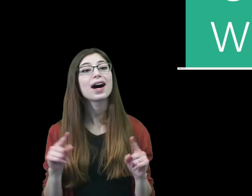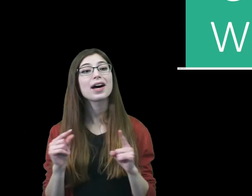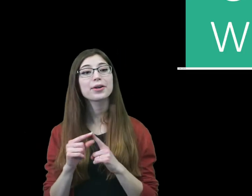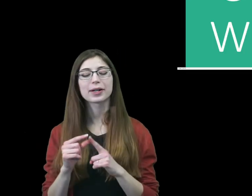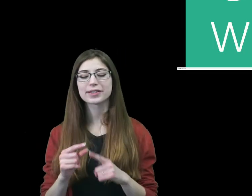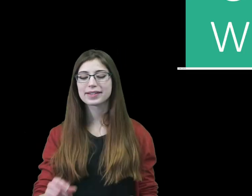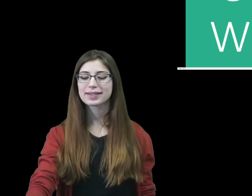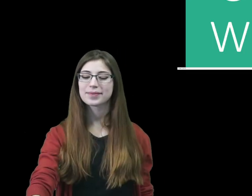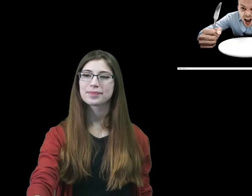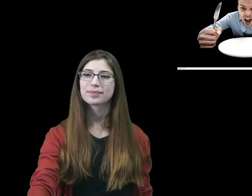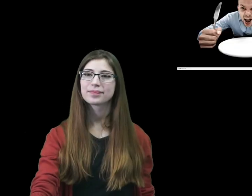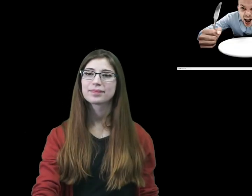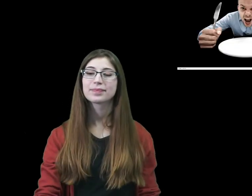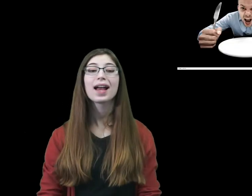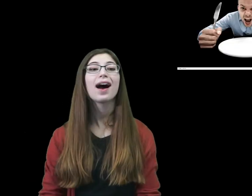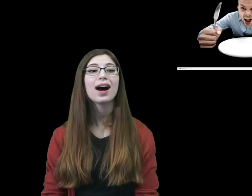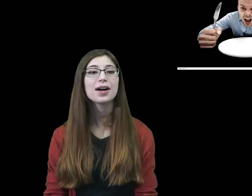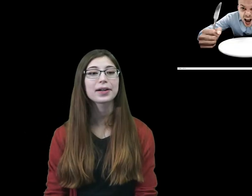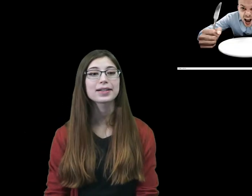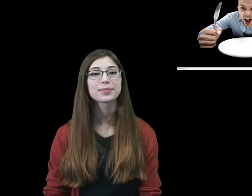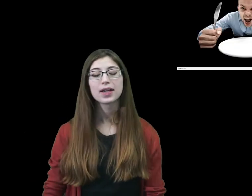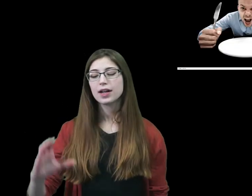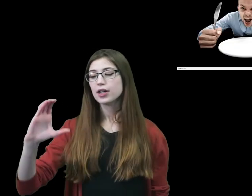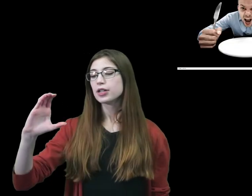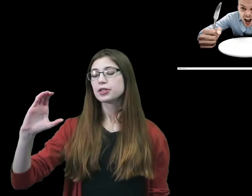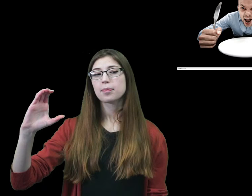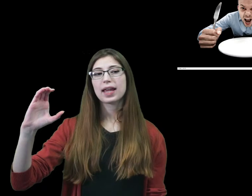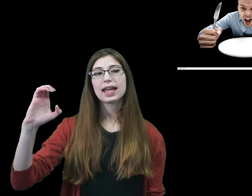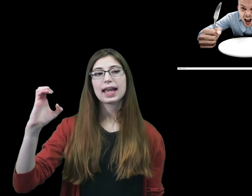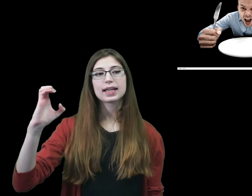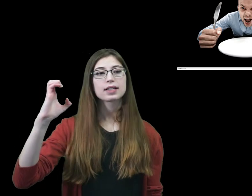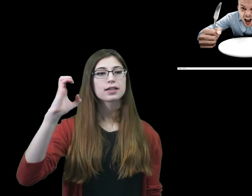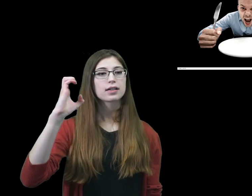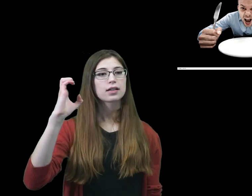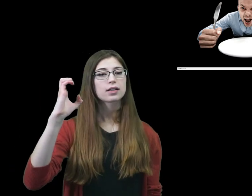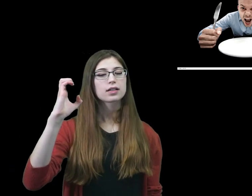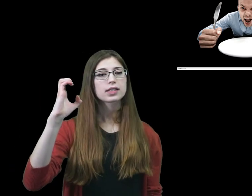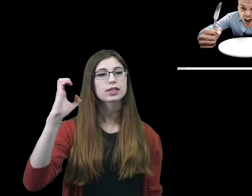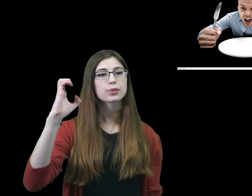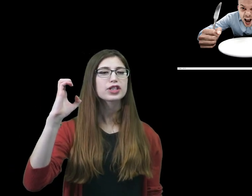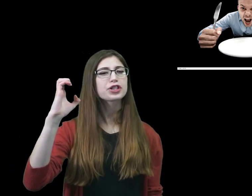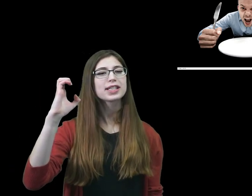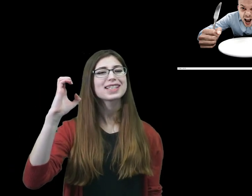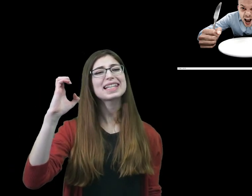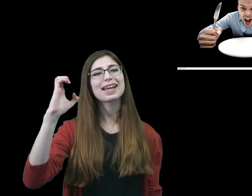Other words. Hungry. So make a squished C